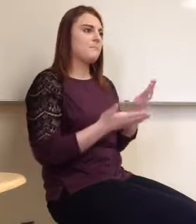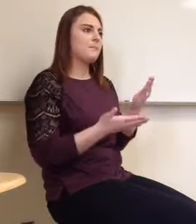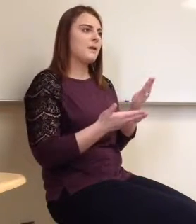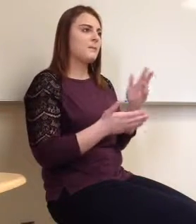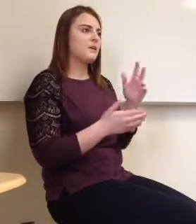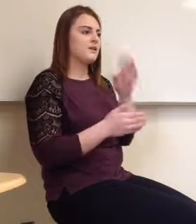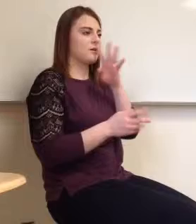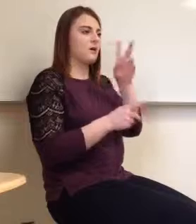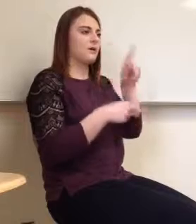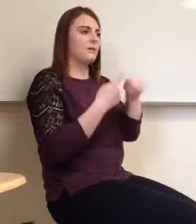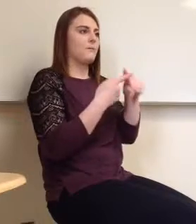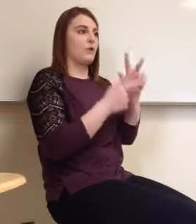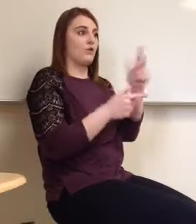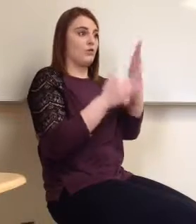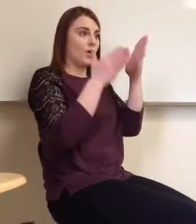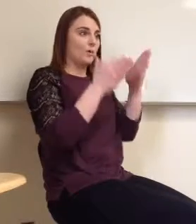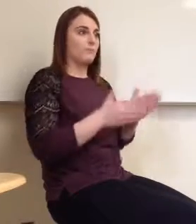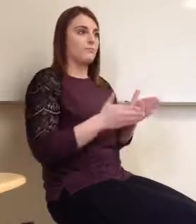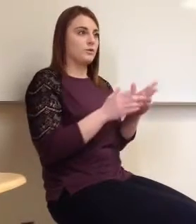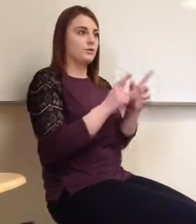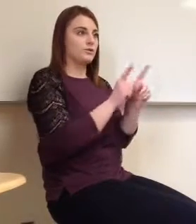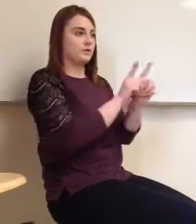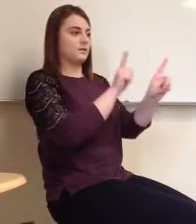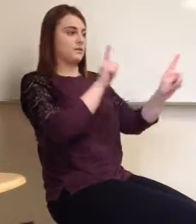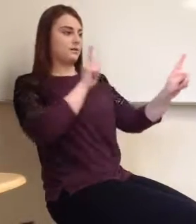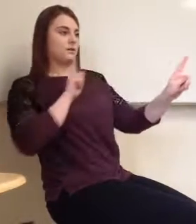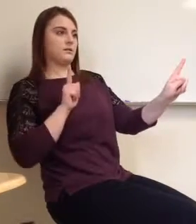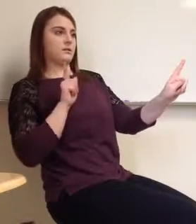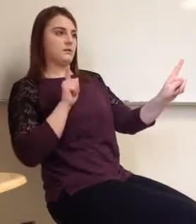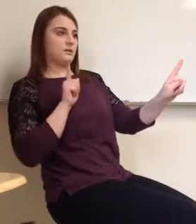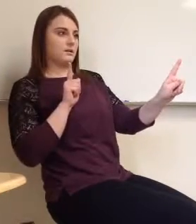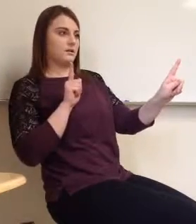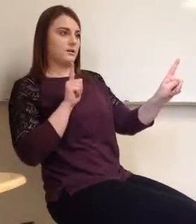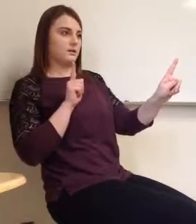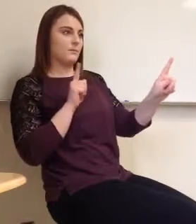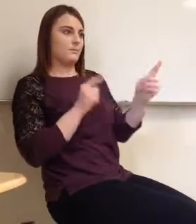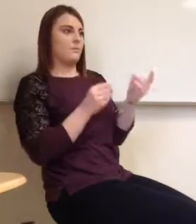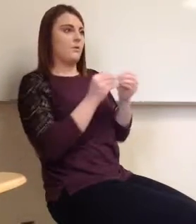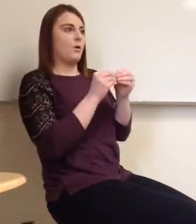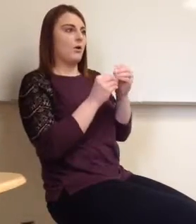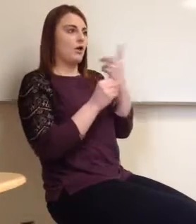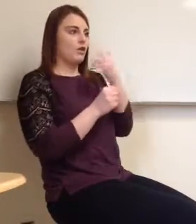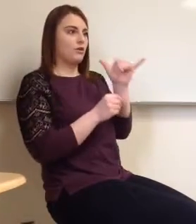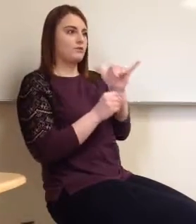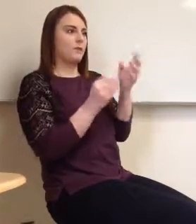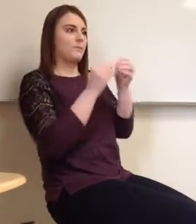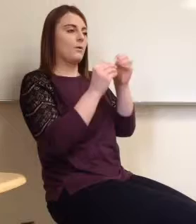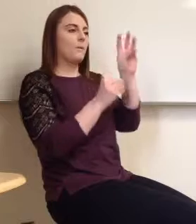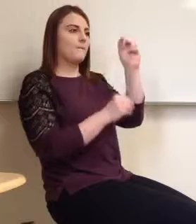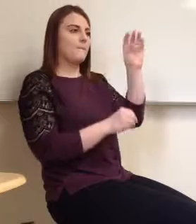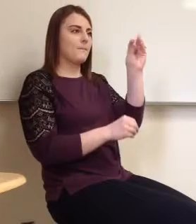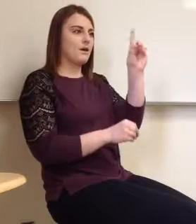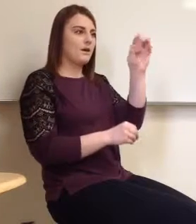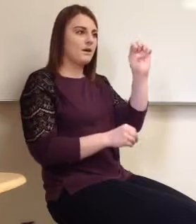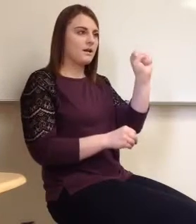talents. So he's removing himself a step away when he talks about some of the things he was able to